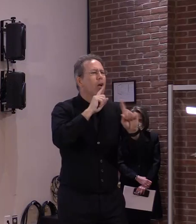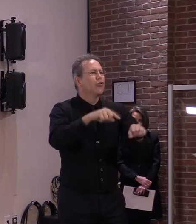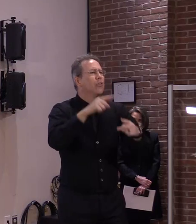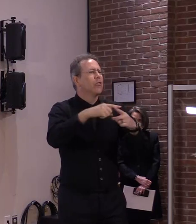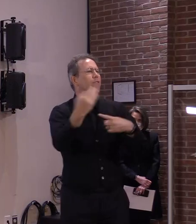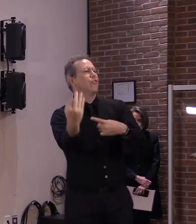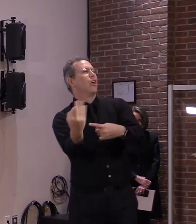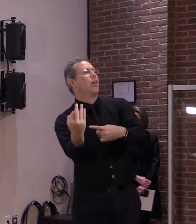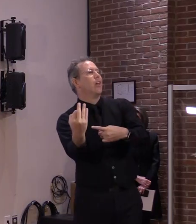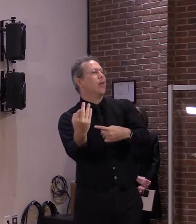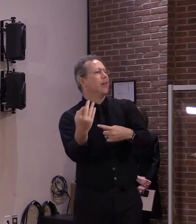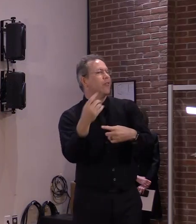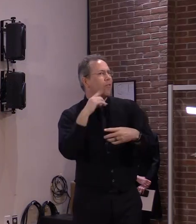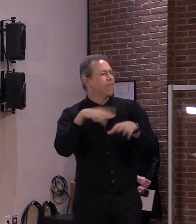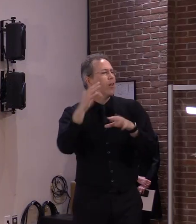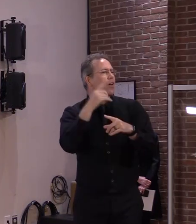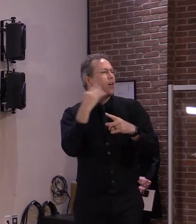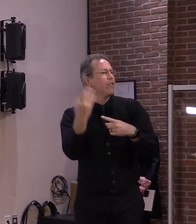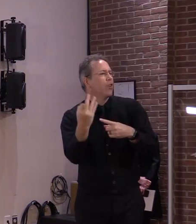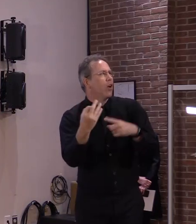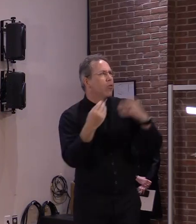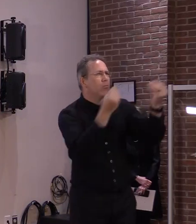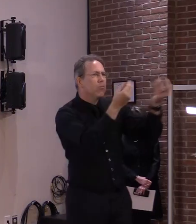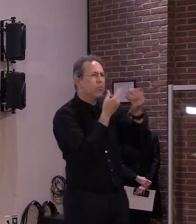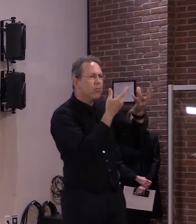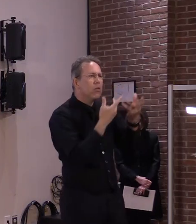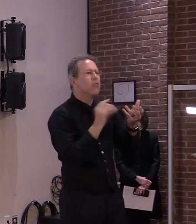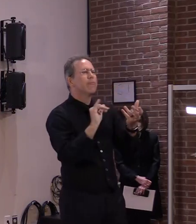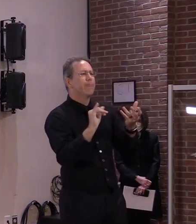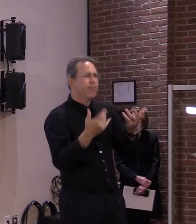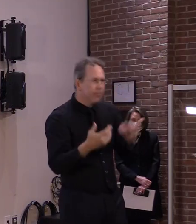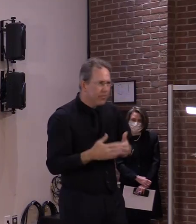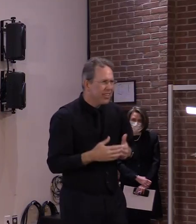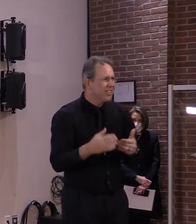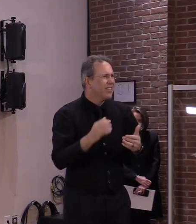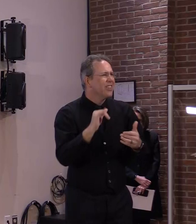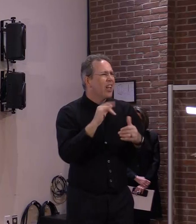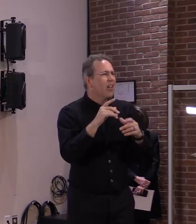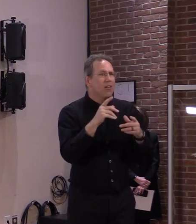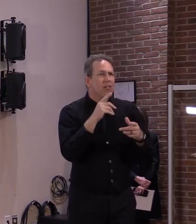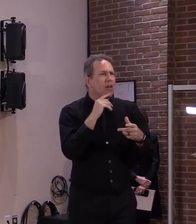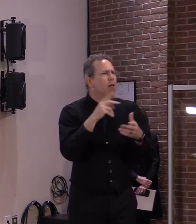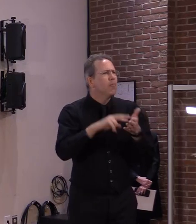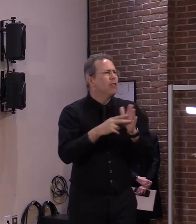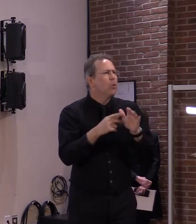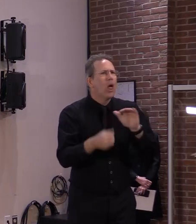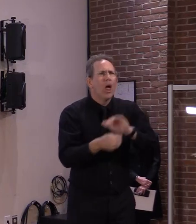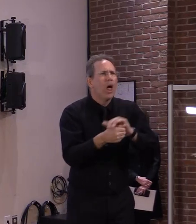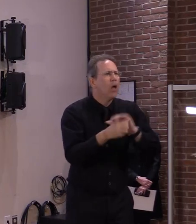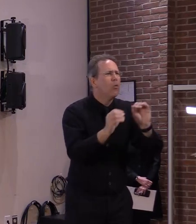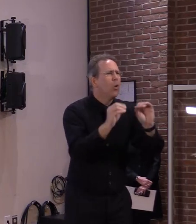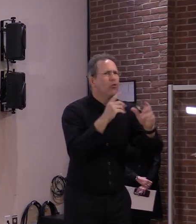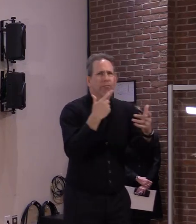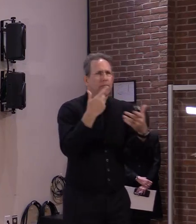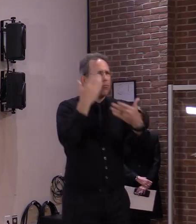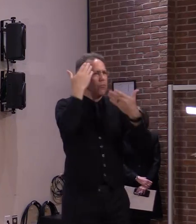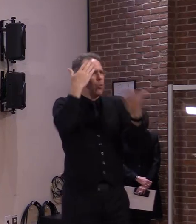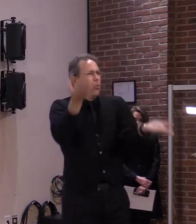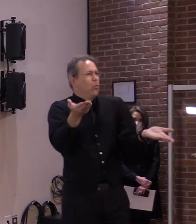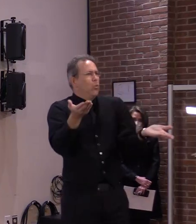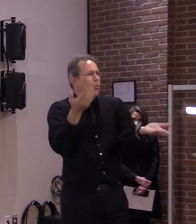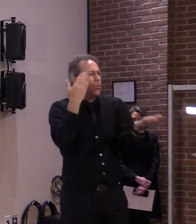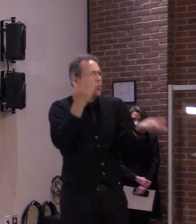not like anyone's hiding anything, it's just that the process has to really go through. I'll save my second question for the governor.